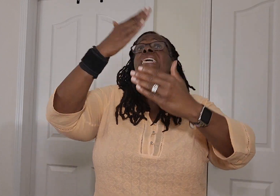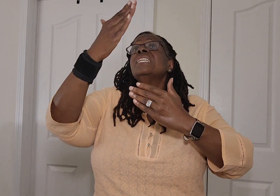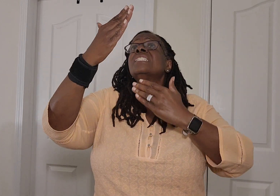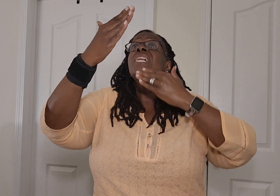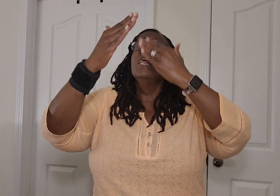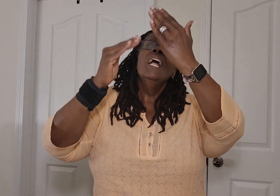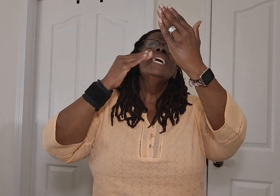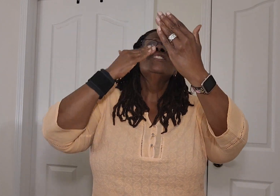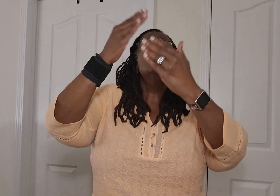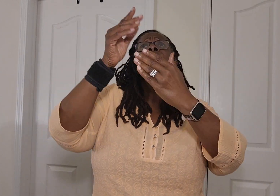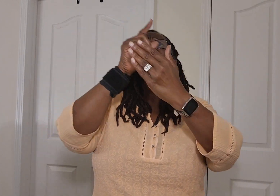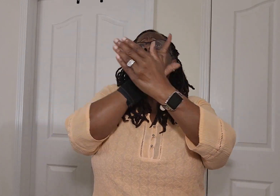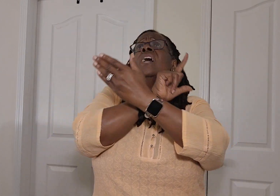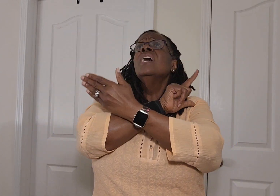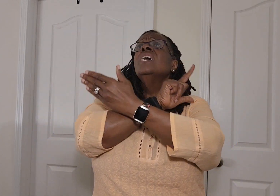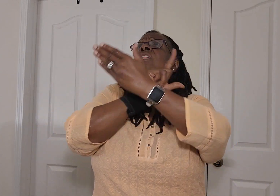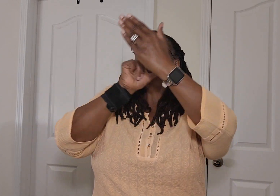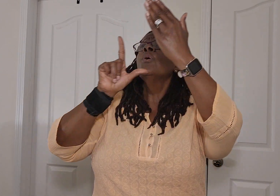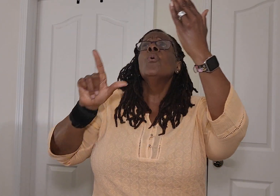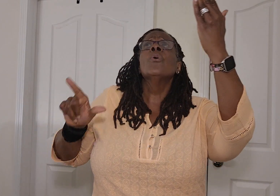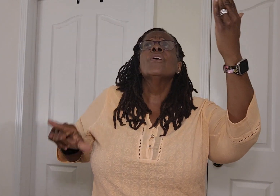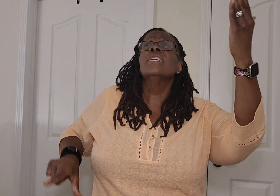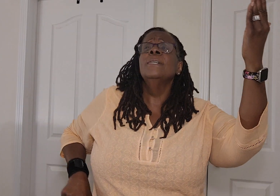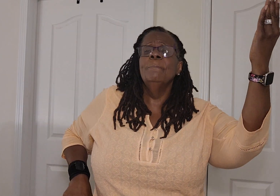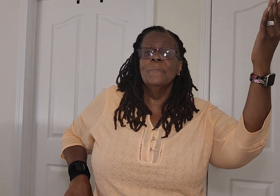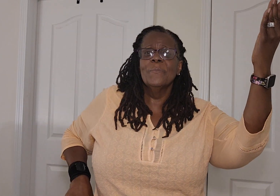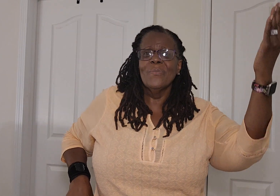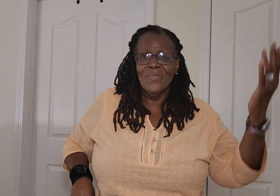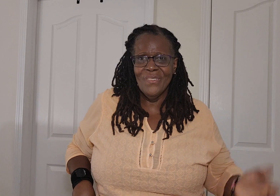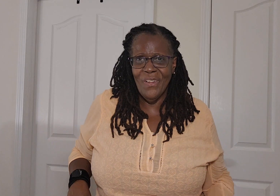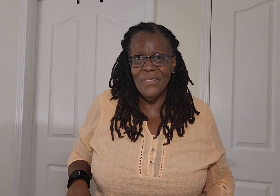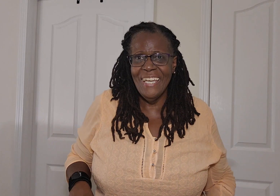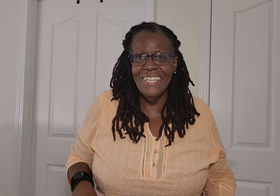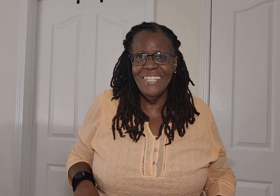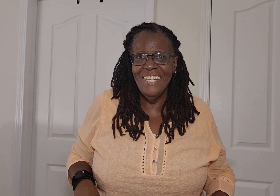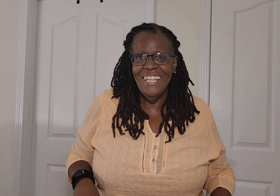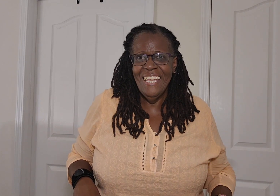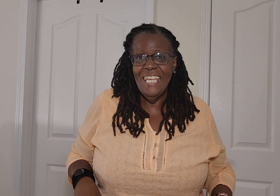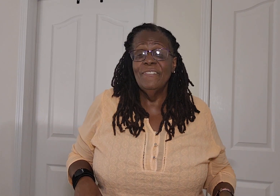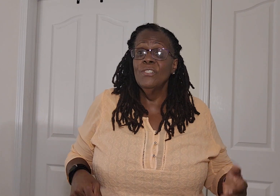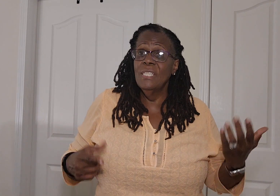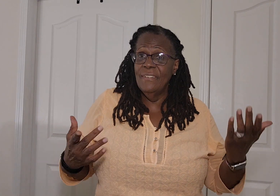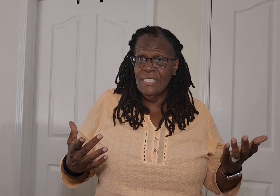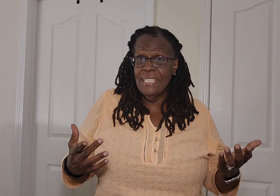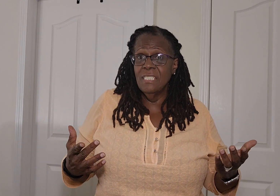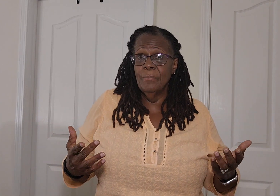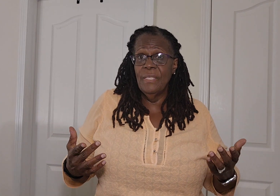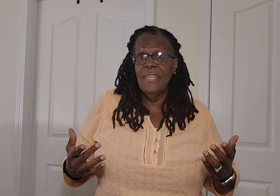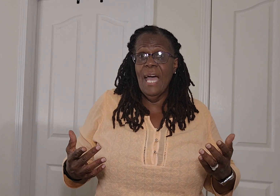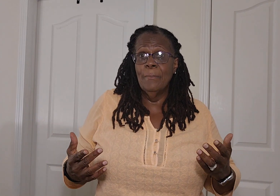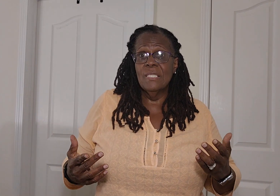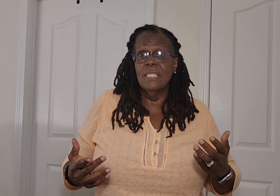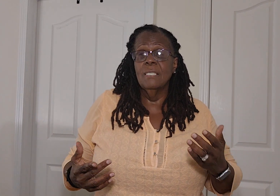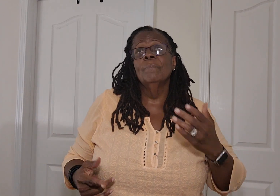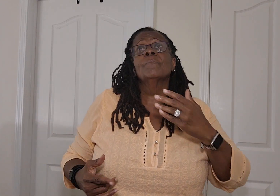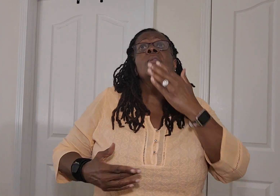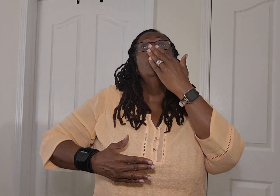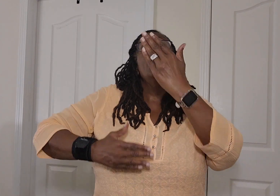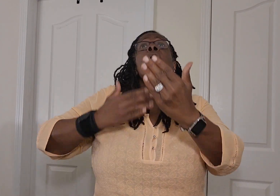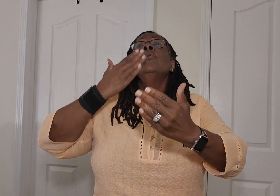thanks unto the Lord. Okay? If you're left-handed, it'll be the opposite. Oh,